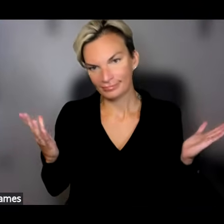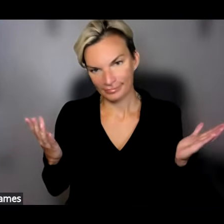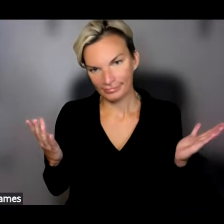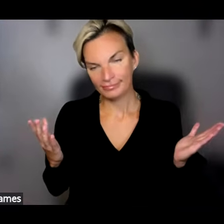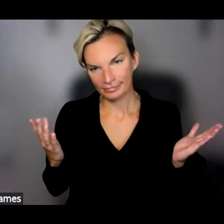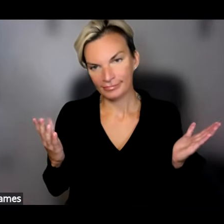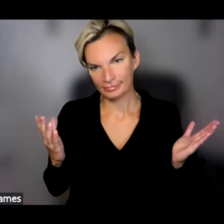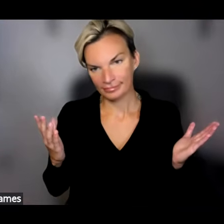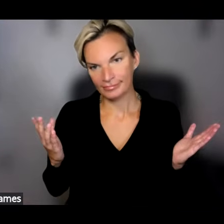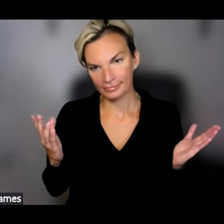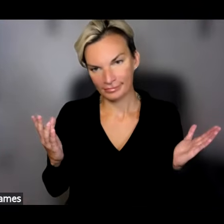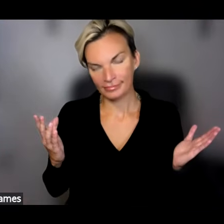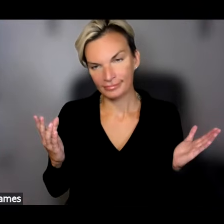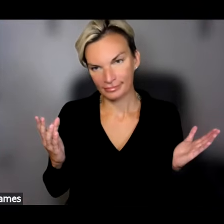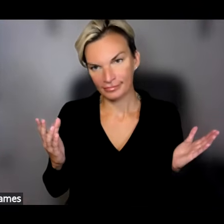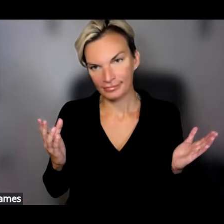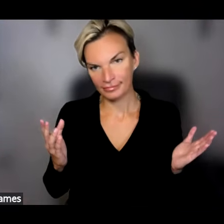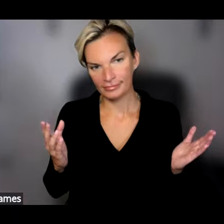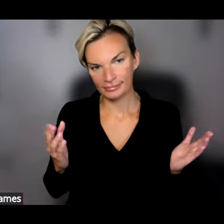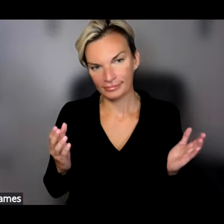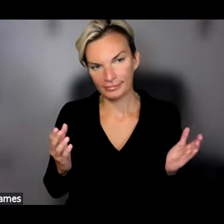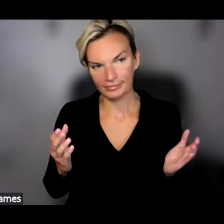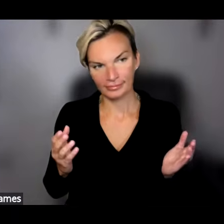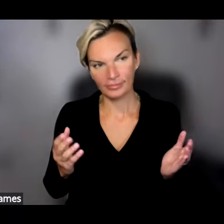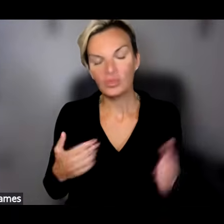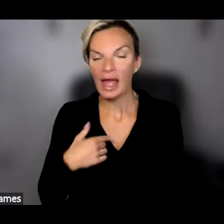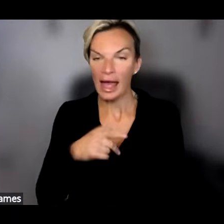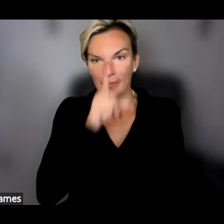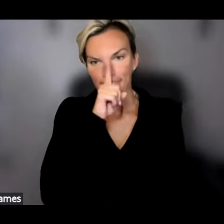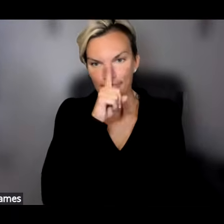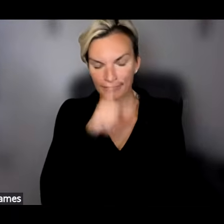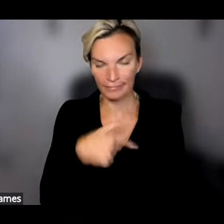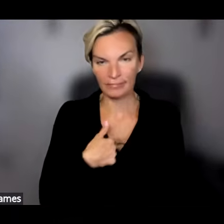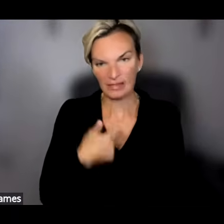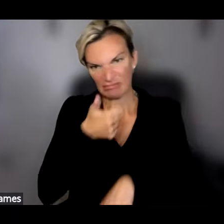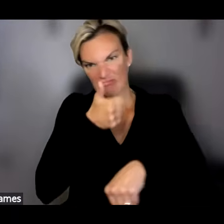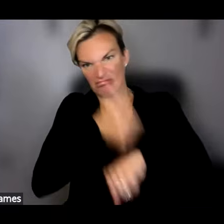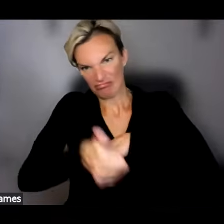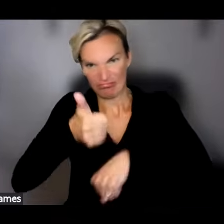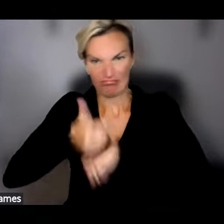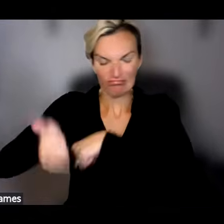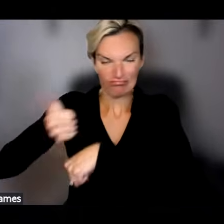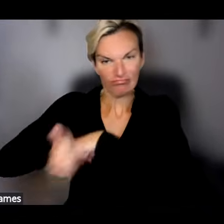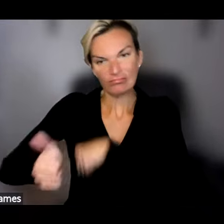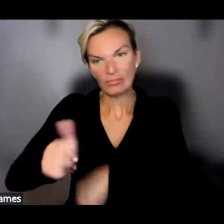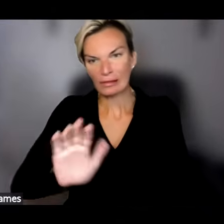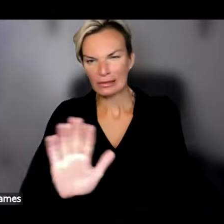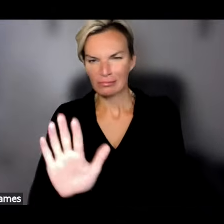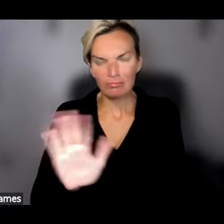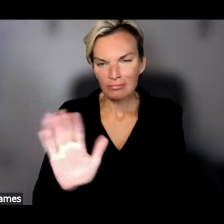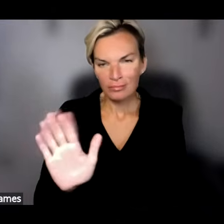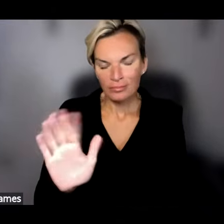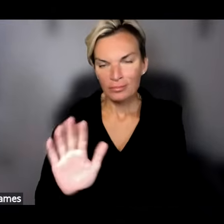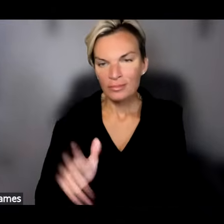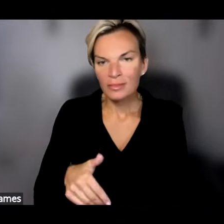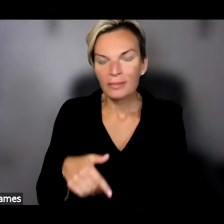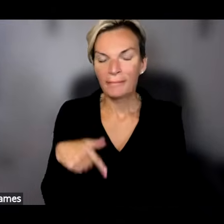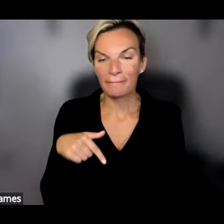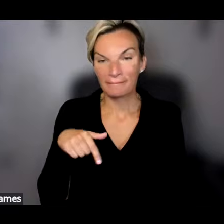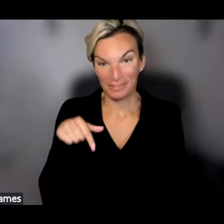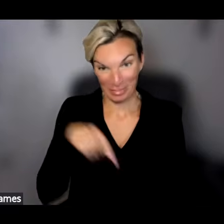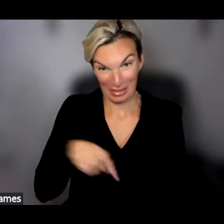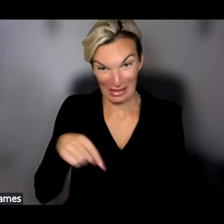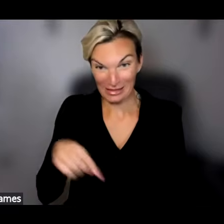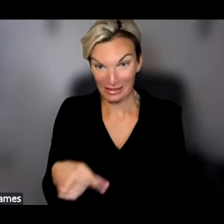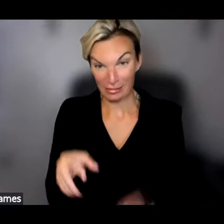The language, and we're not accusing anybody of doing anything inappropriate, but this language, we think, as